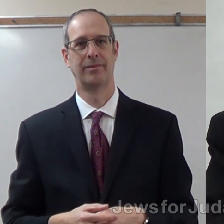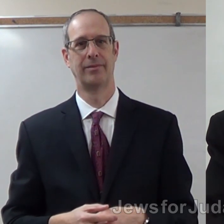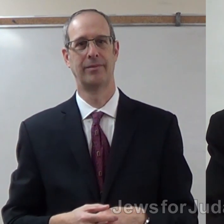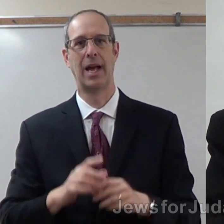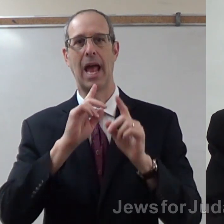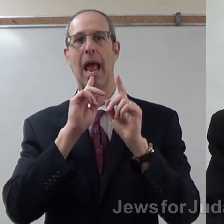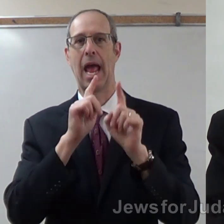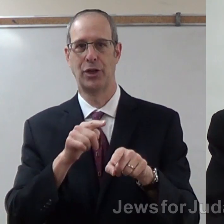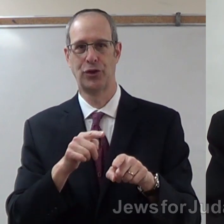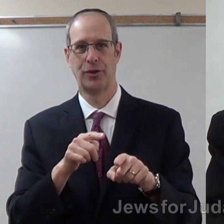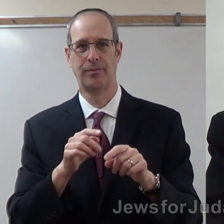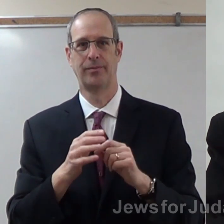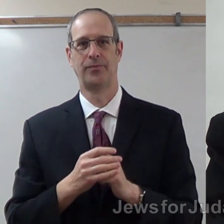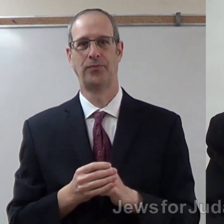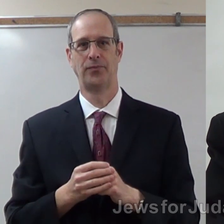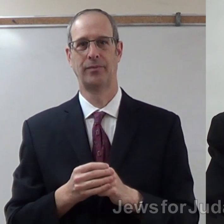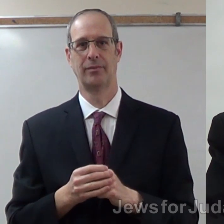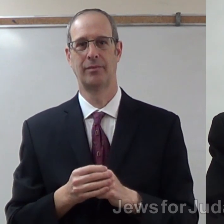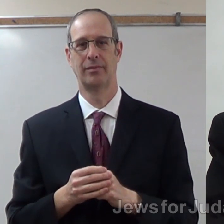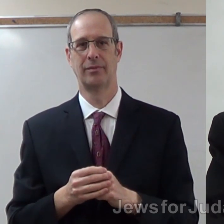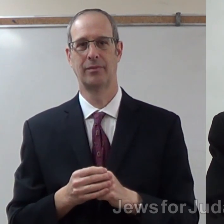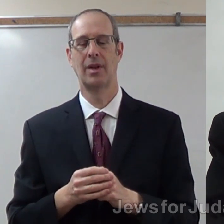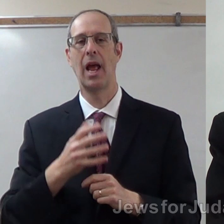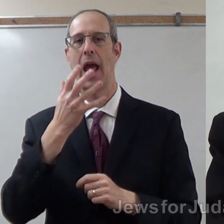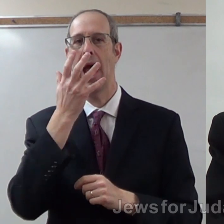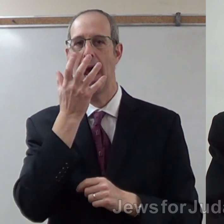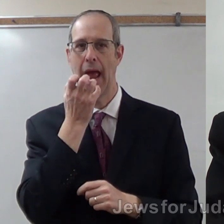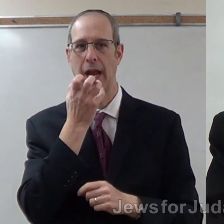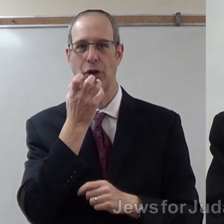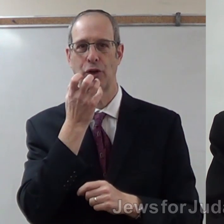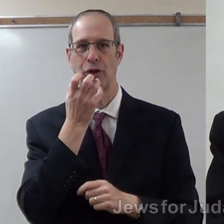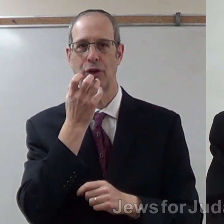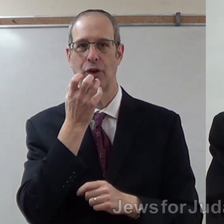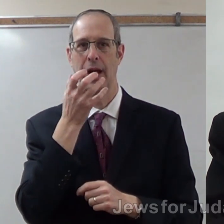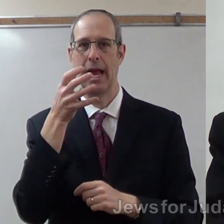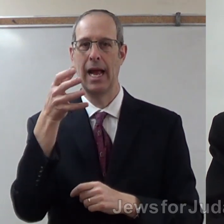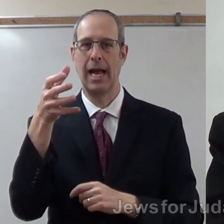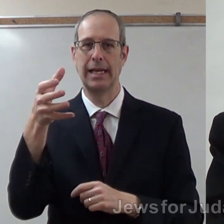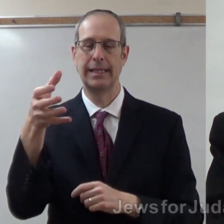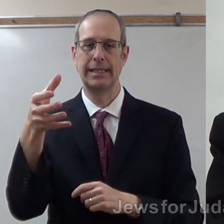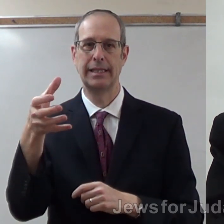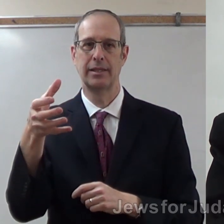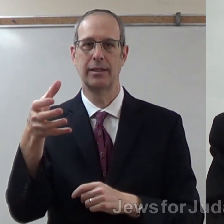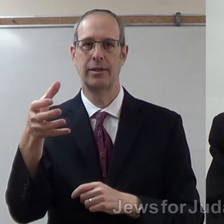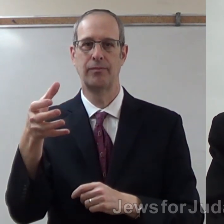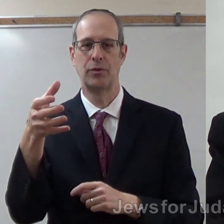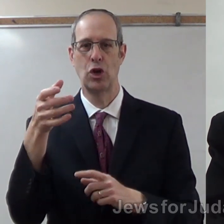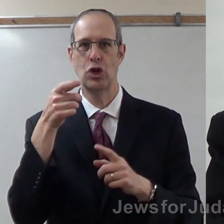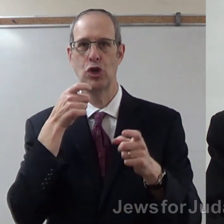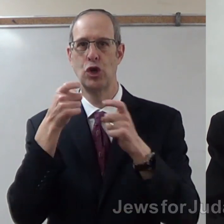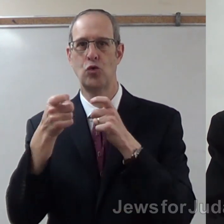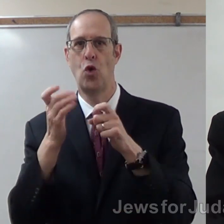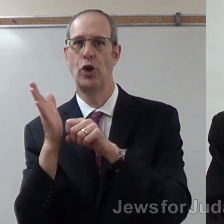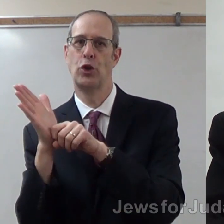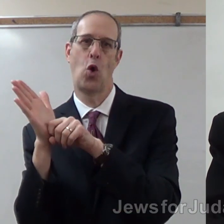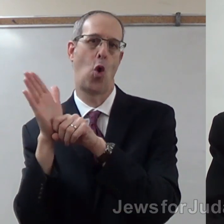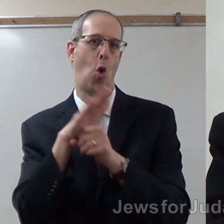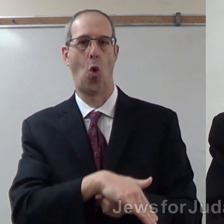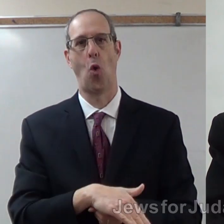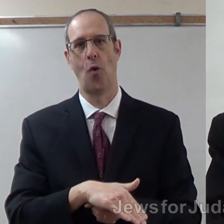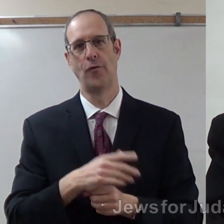The answer is that anger takes over our lives.